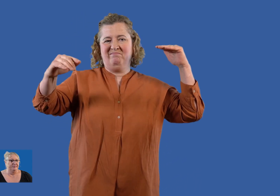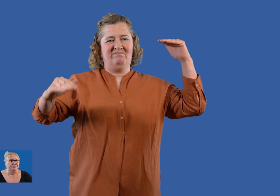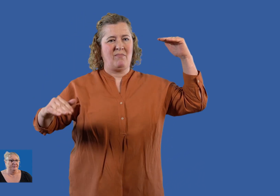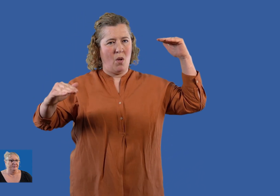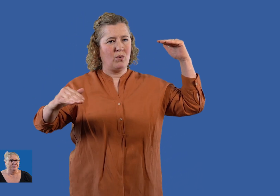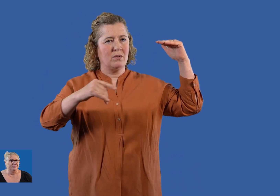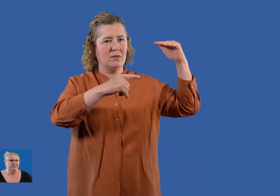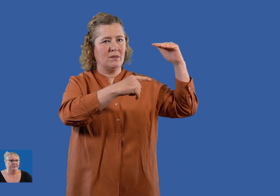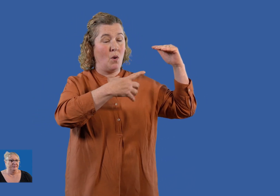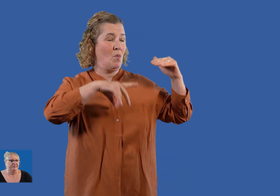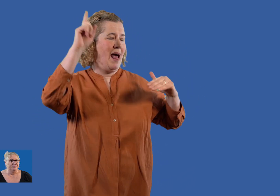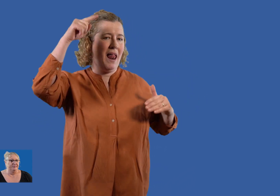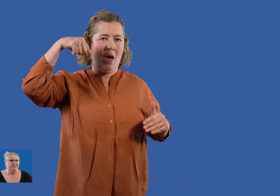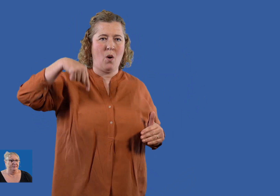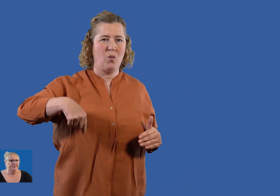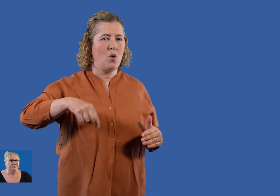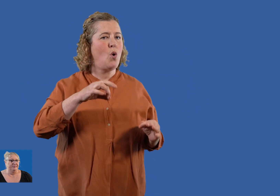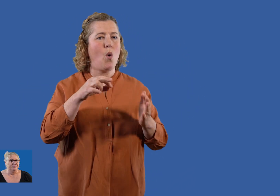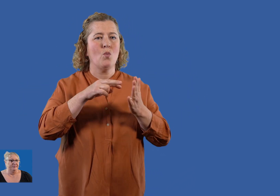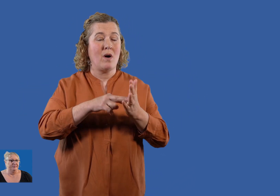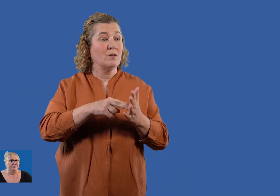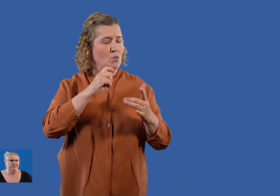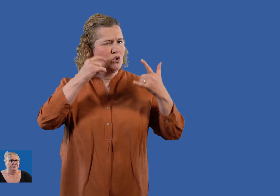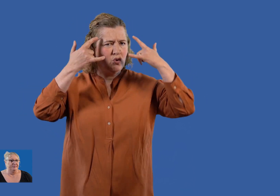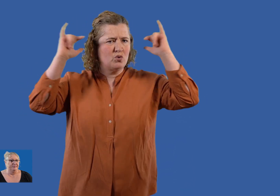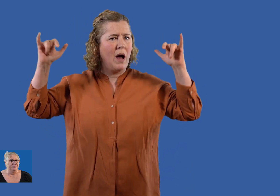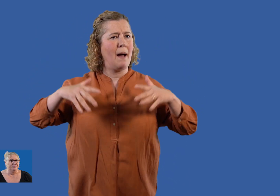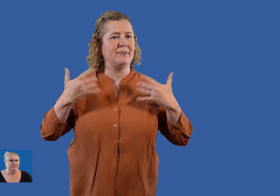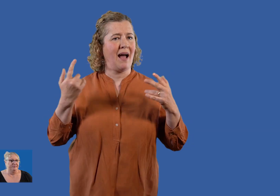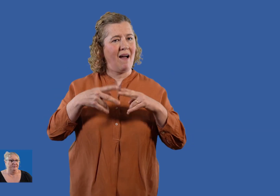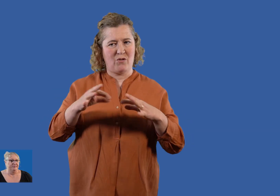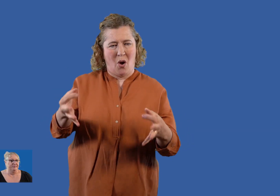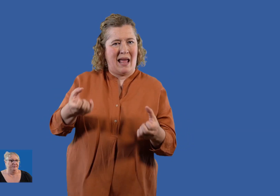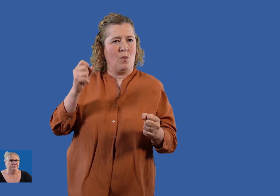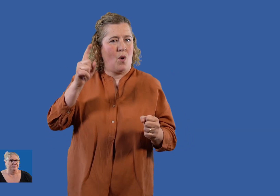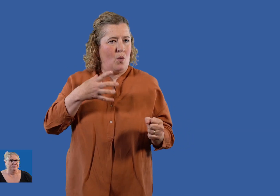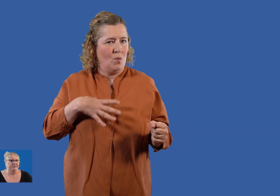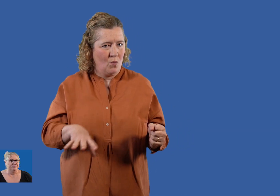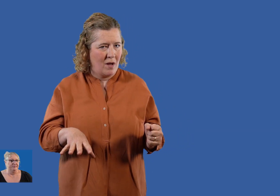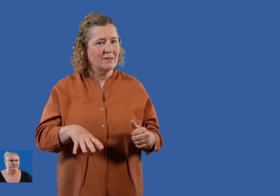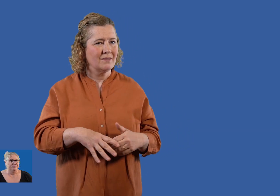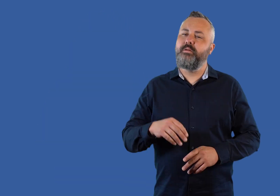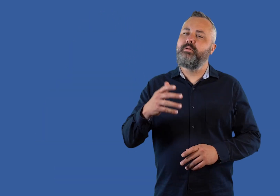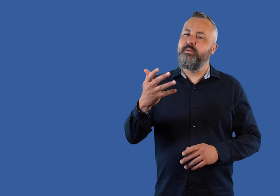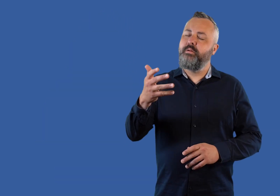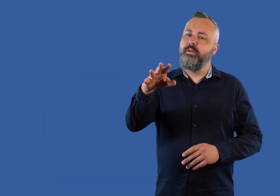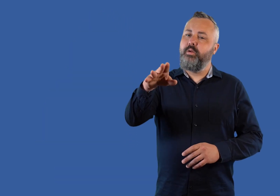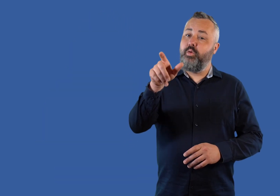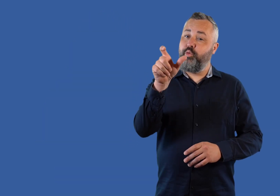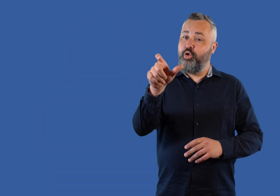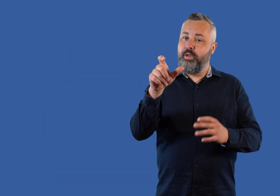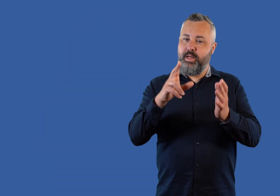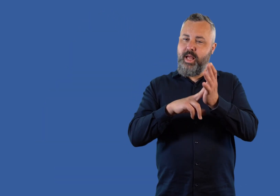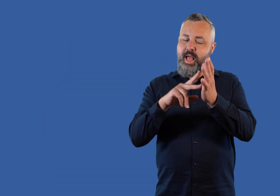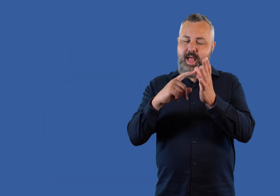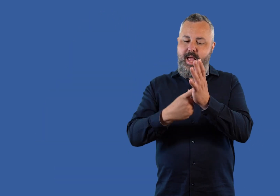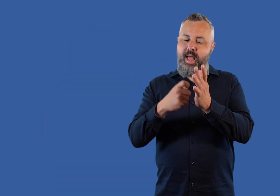else. They're entitled to be given things and often get upset when they don't get what they want. So, what does the